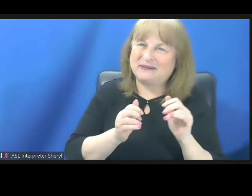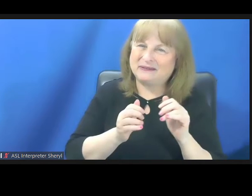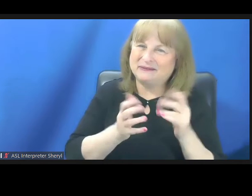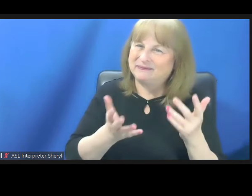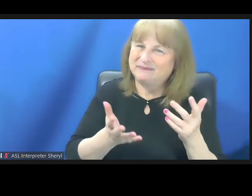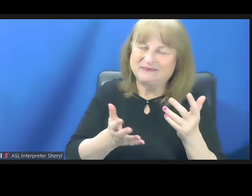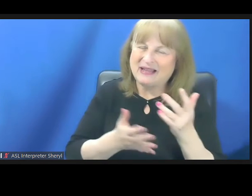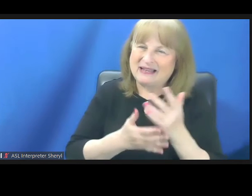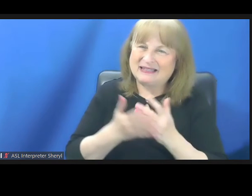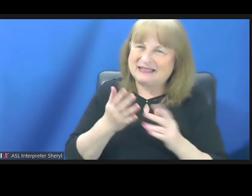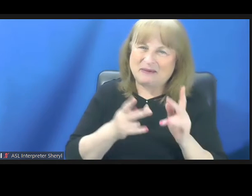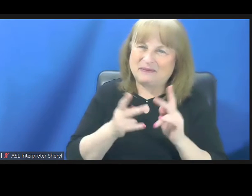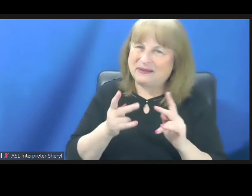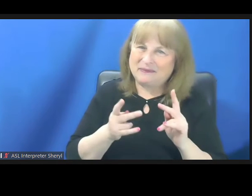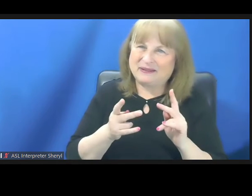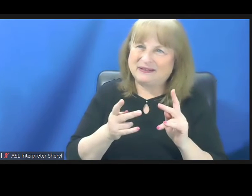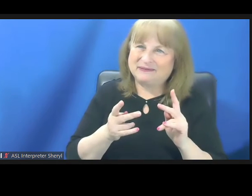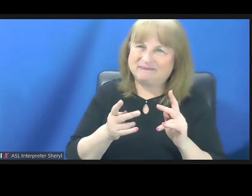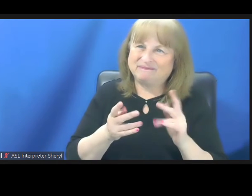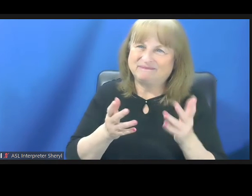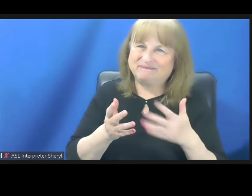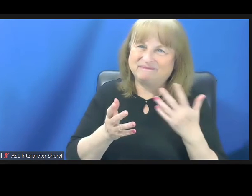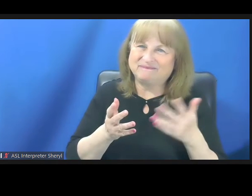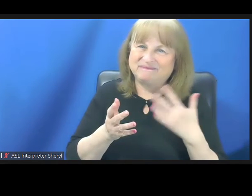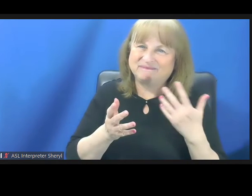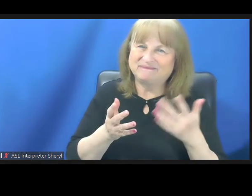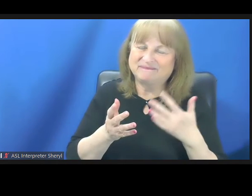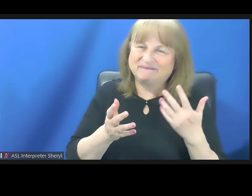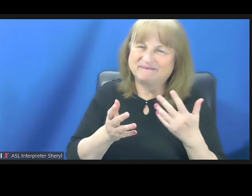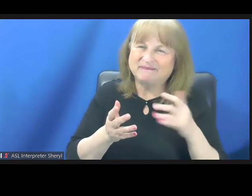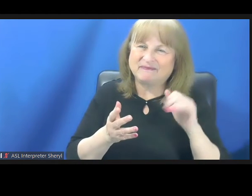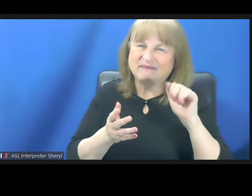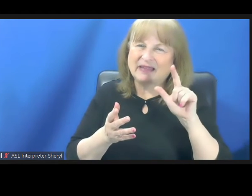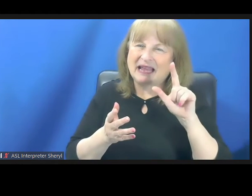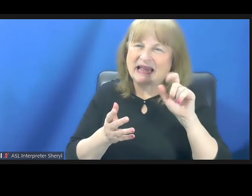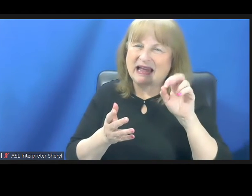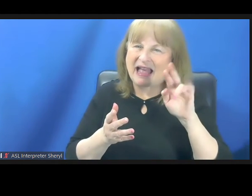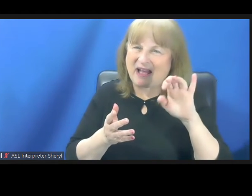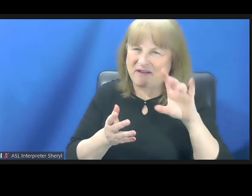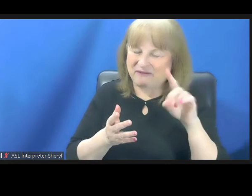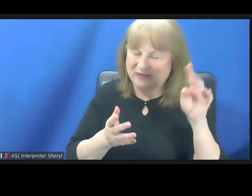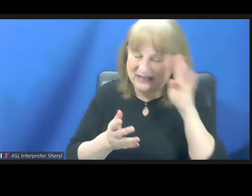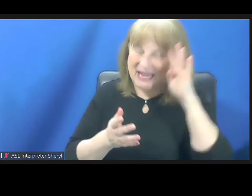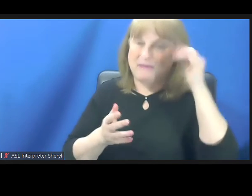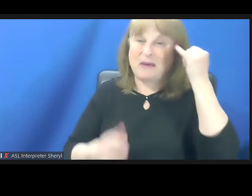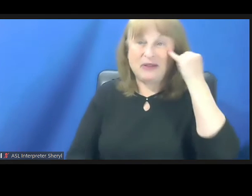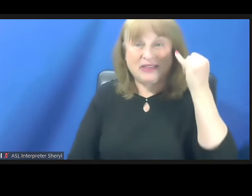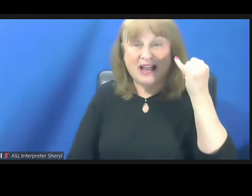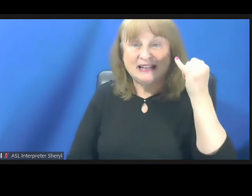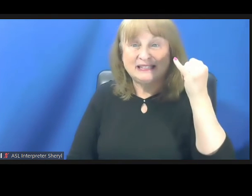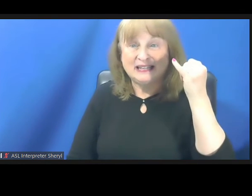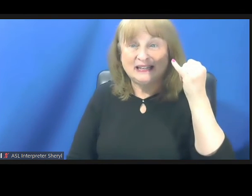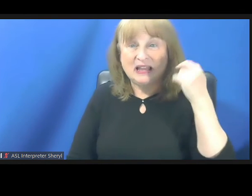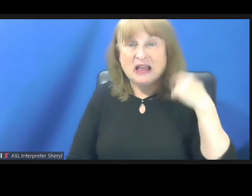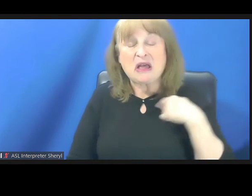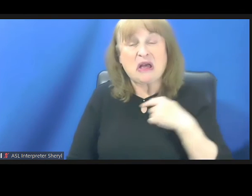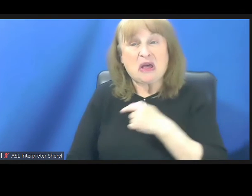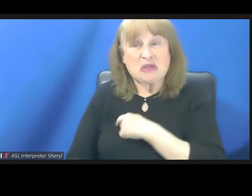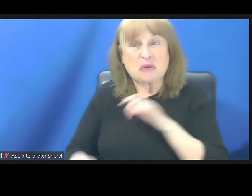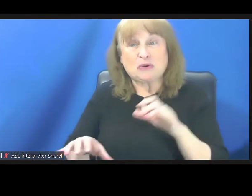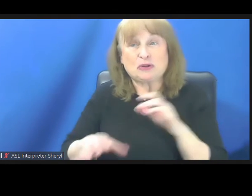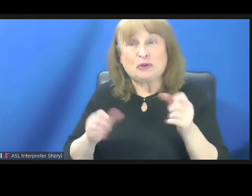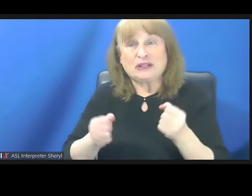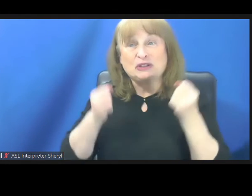absolute revelation. Then Alfred came up with the idea that we're doing so